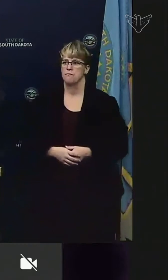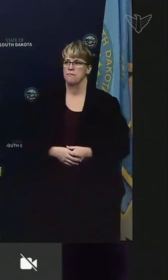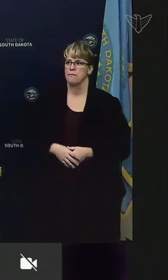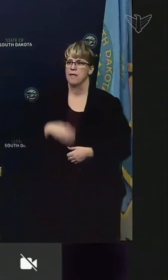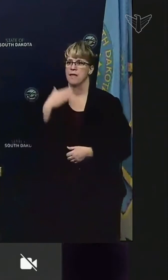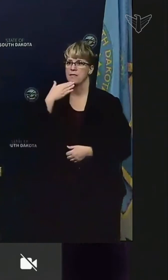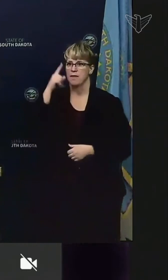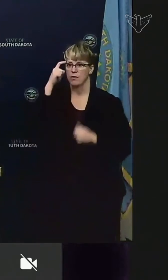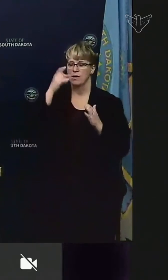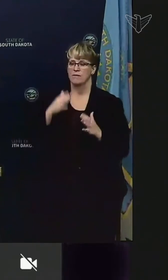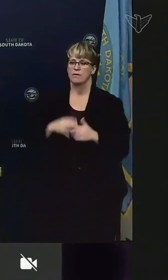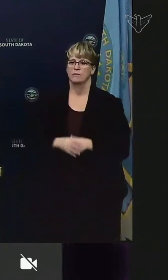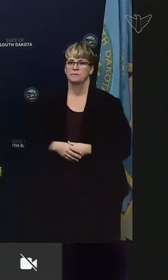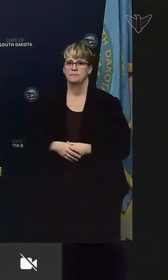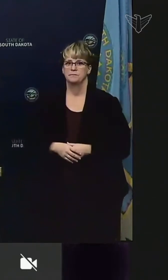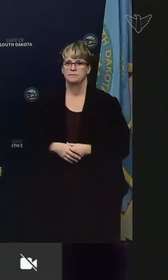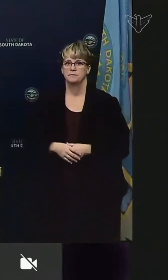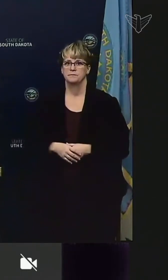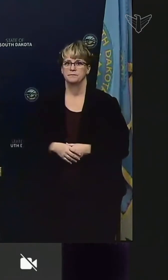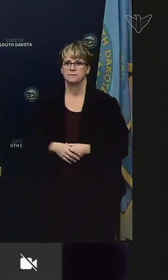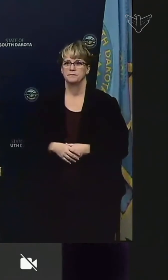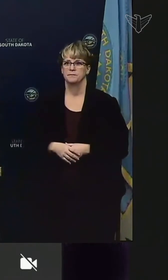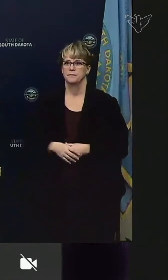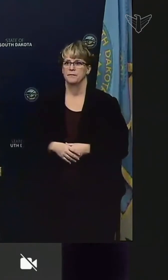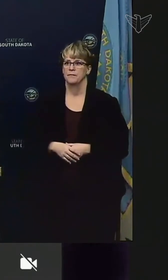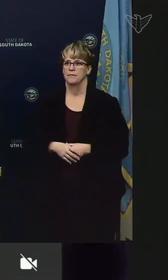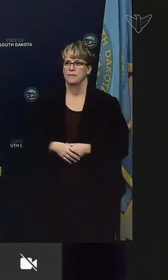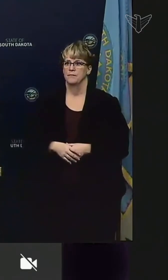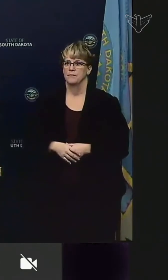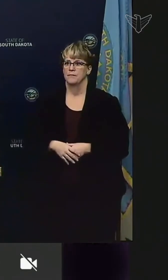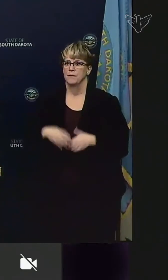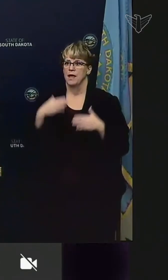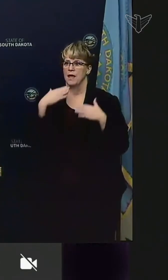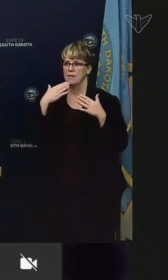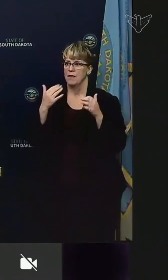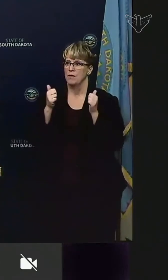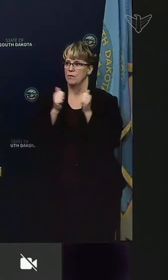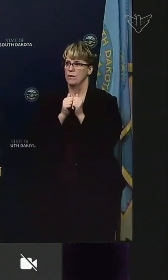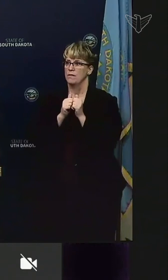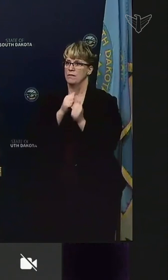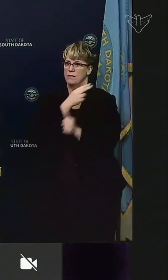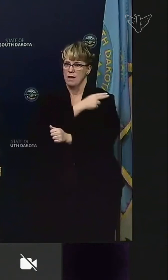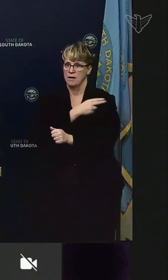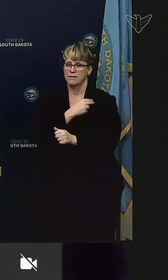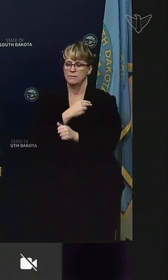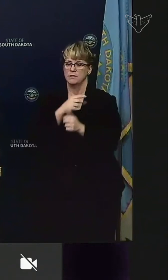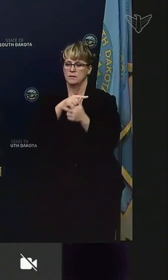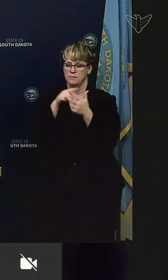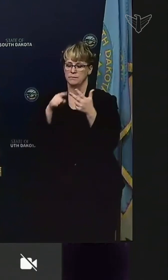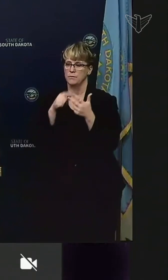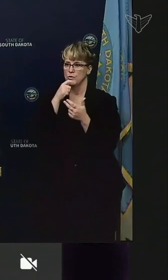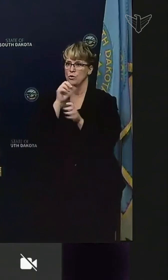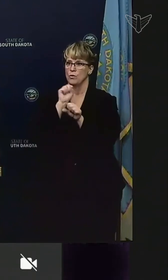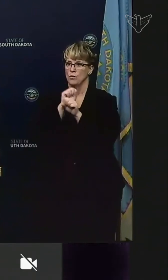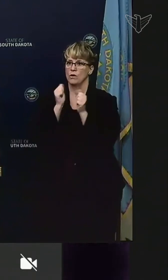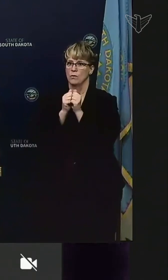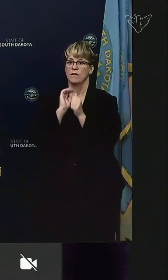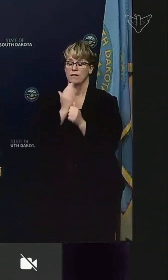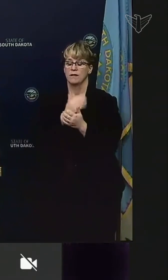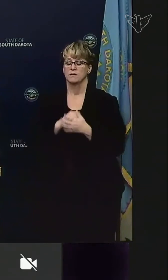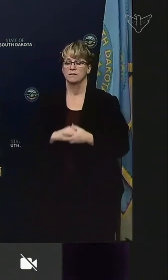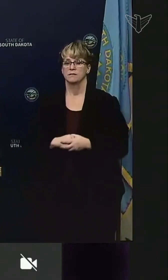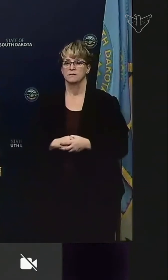Thank you, Governor, and thank you to our partners at Avera, Monument, and Sanford Health. It really